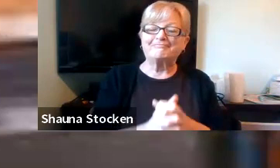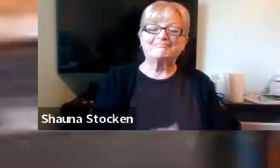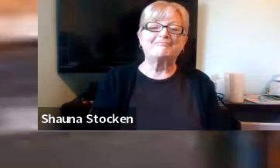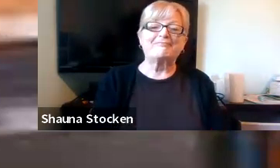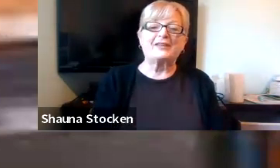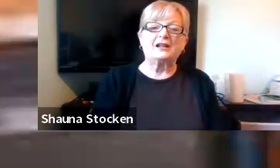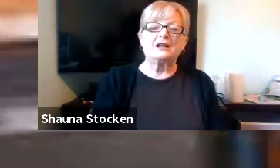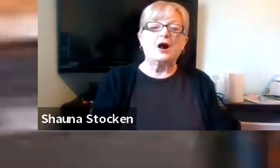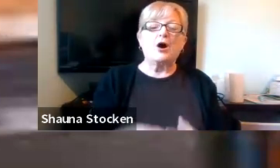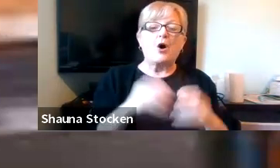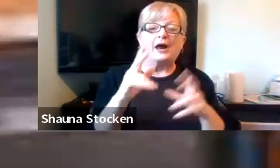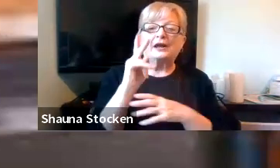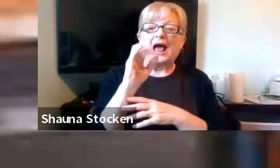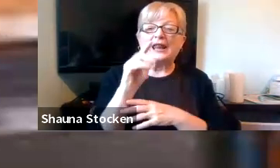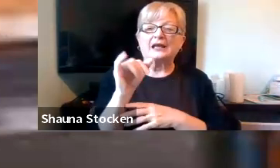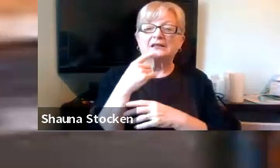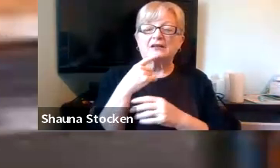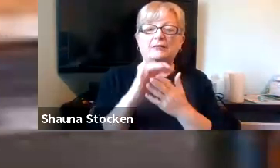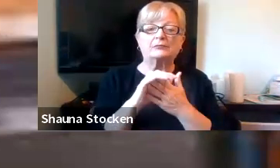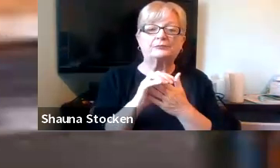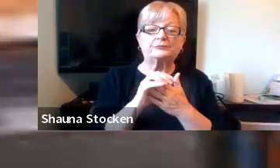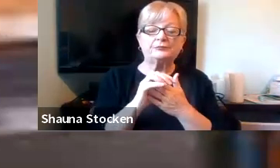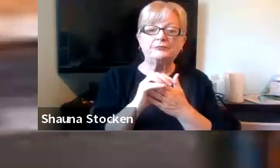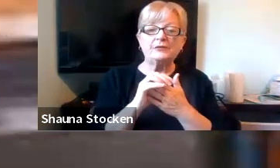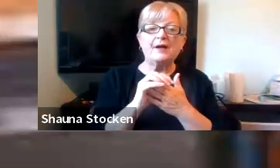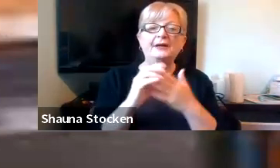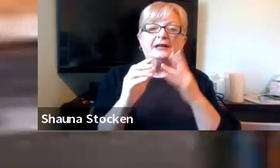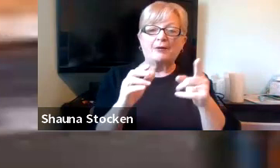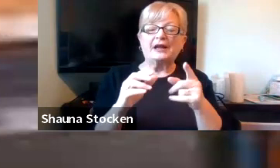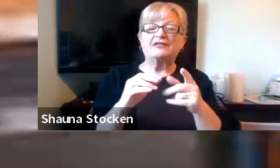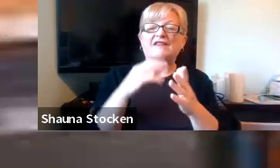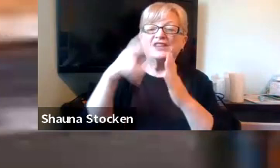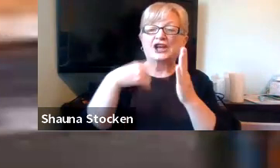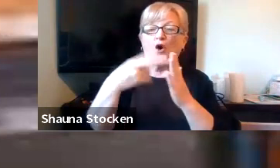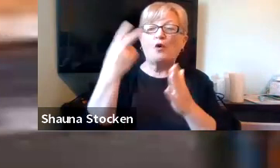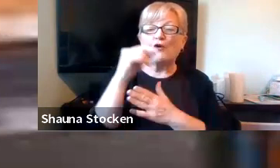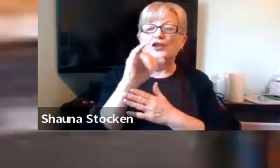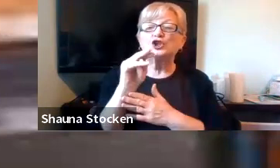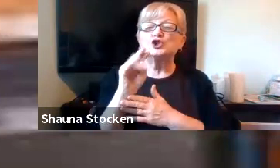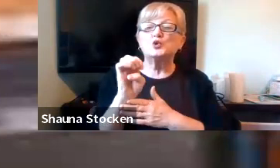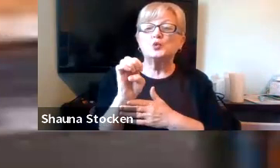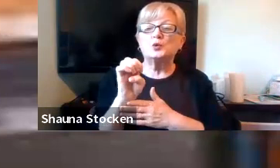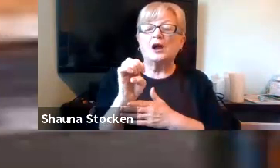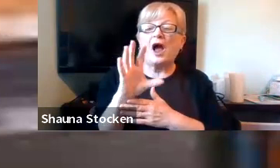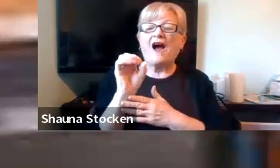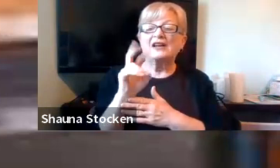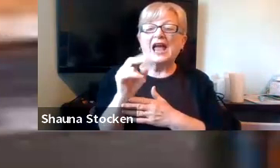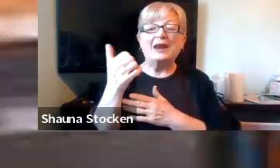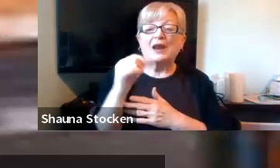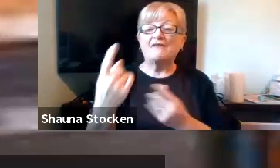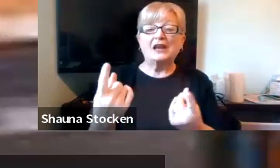All right, while I get the video queued up for the June, does anyone have any questions about the